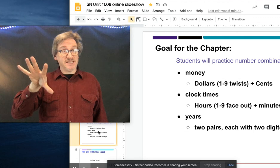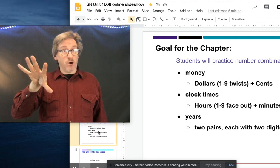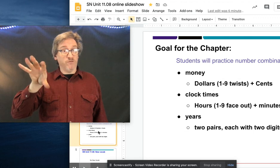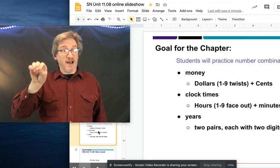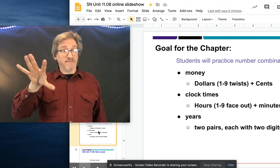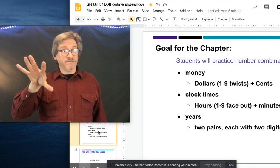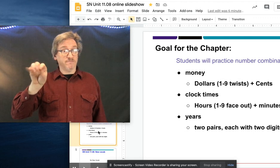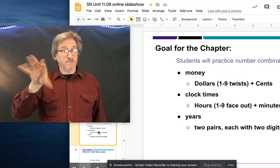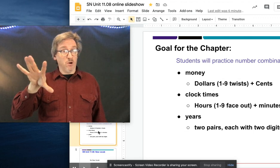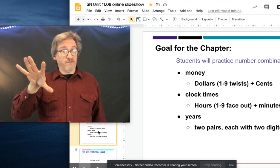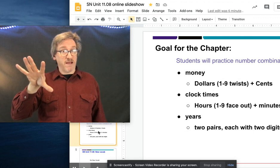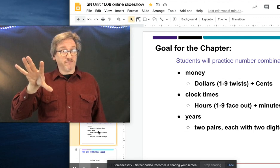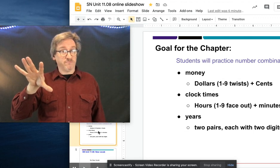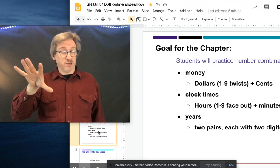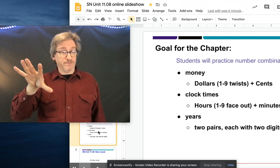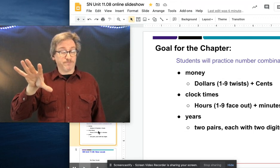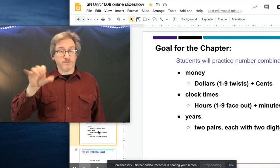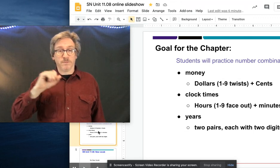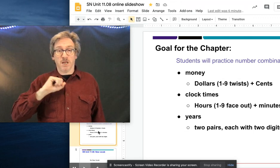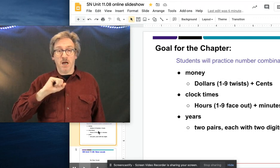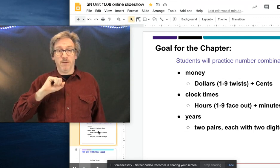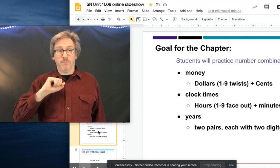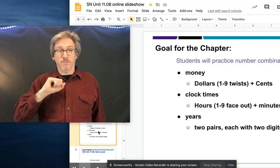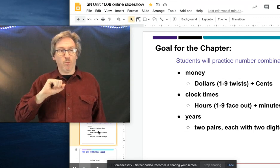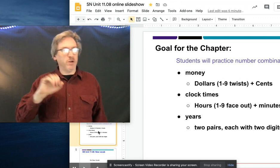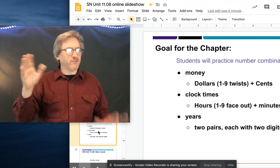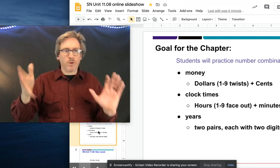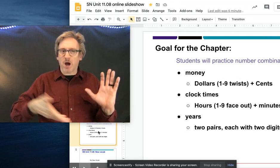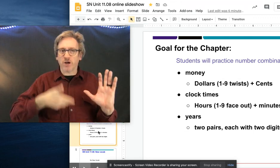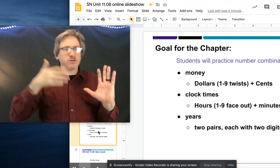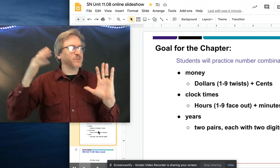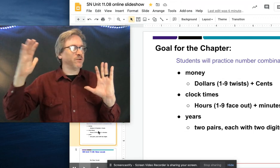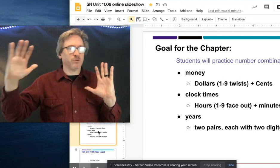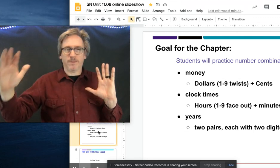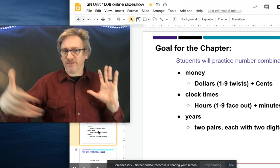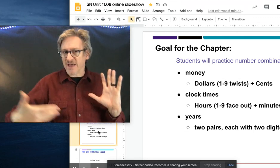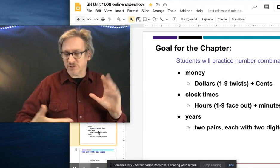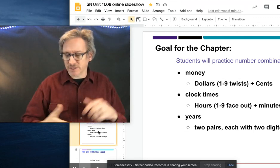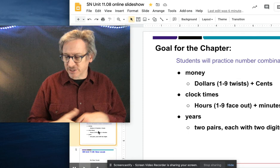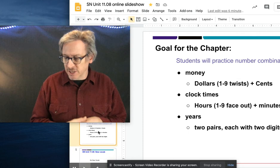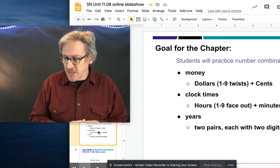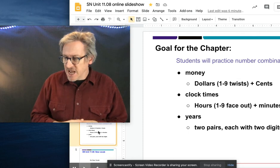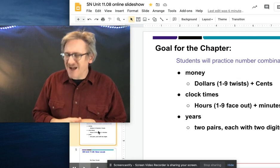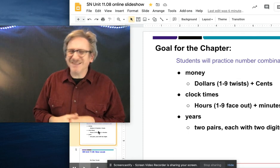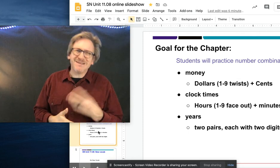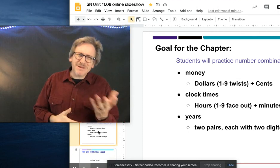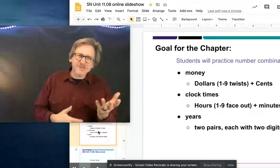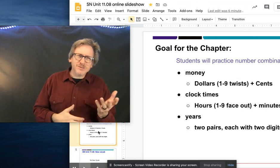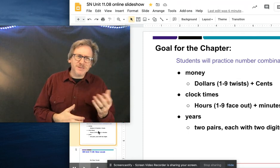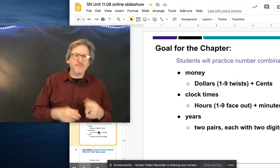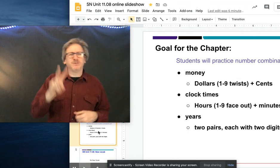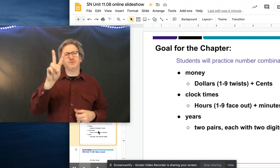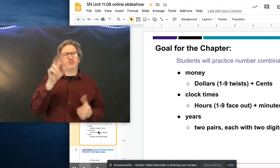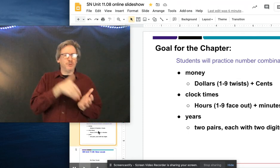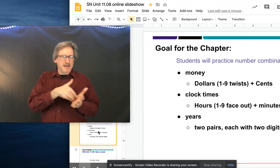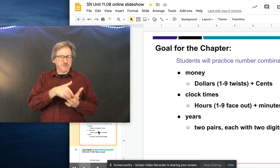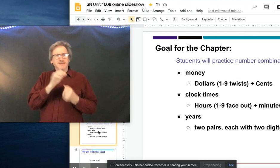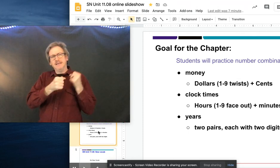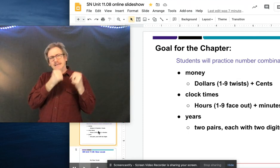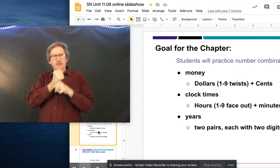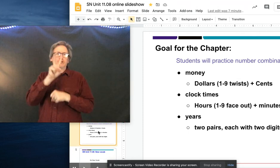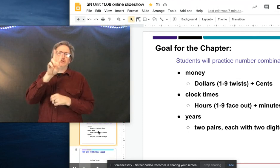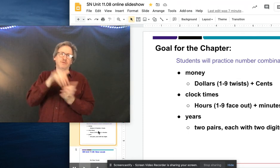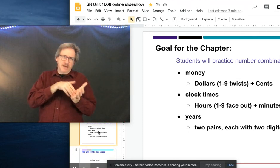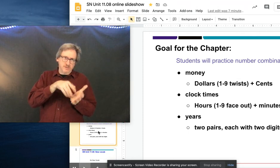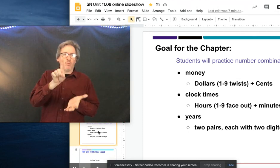give us the 05, right? We don't have to worry about hundreds. We don't have to worry about thousands. Sometimes you see people do 2000,